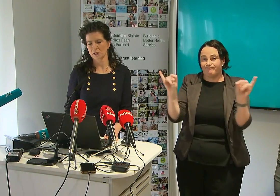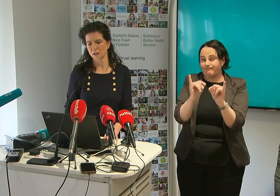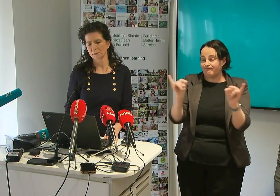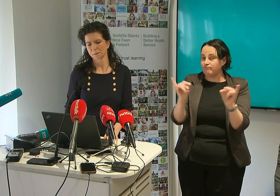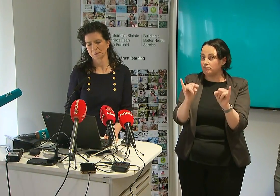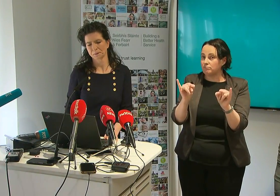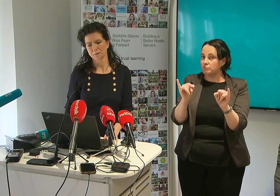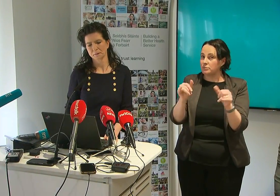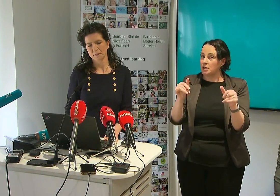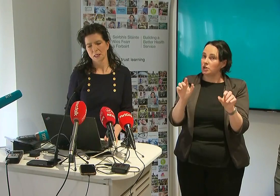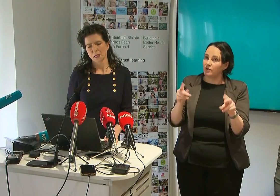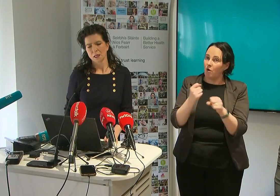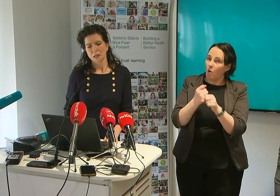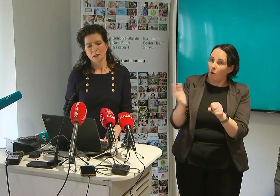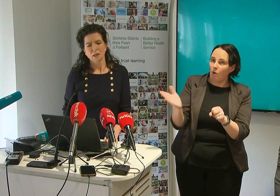international concern.